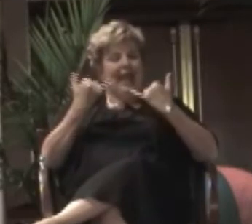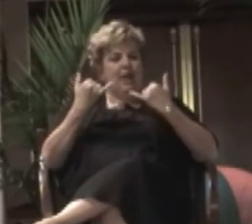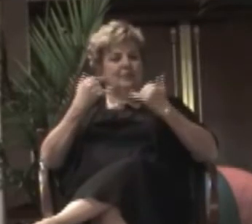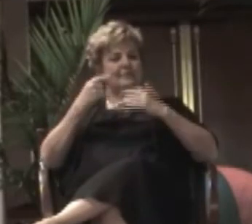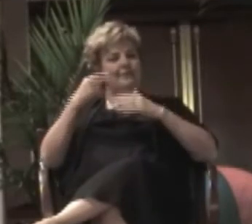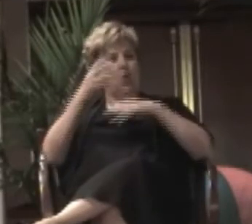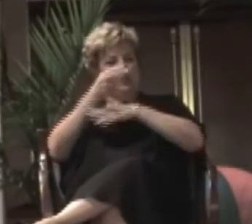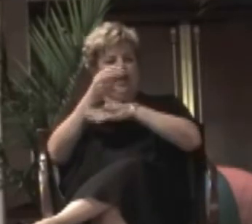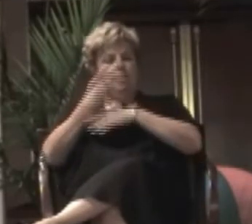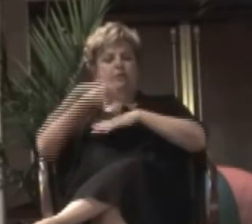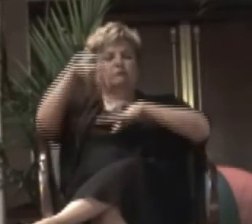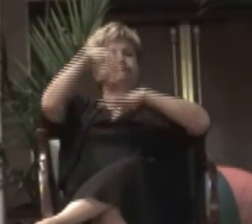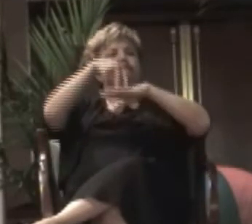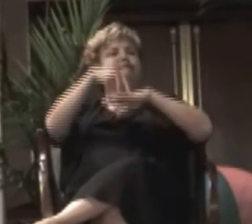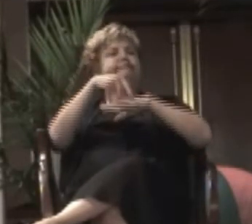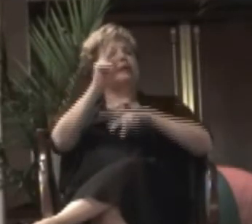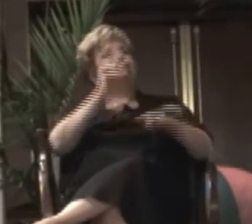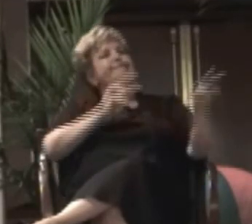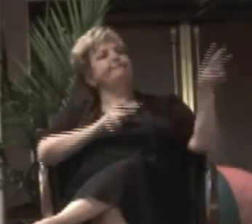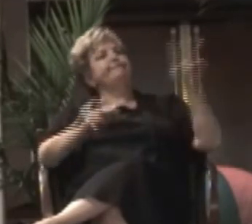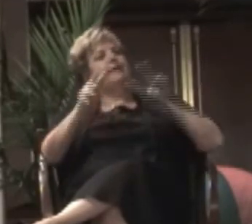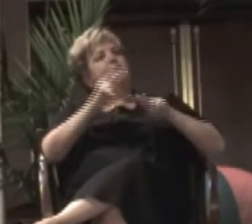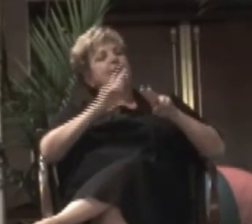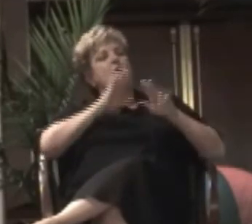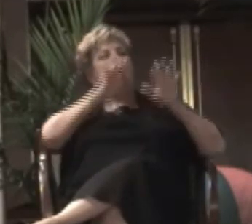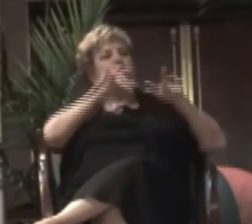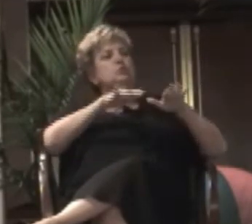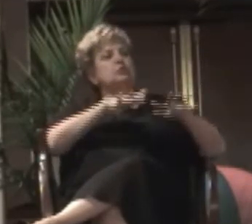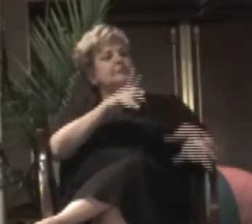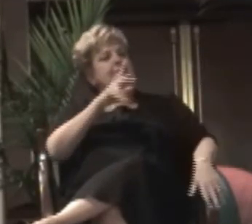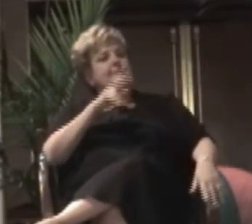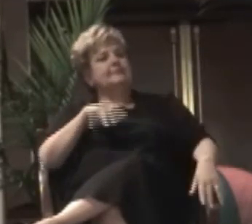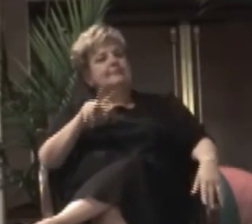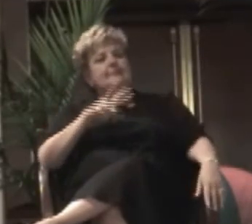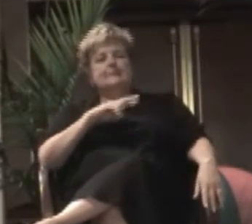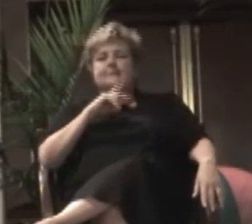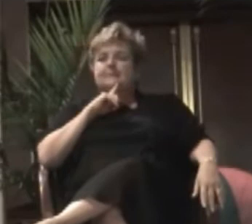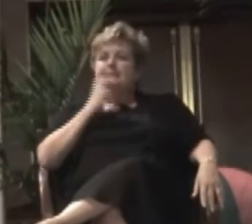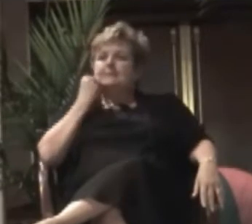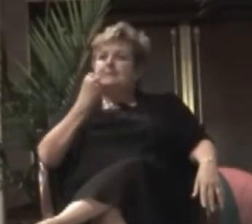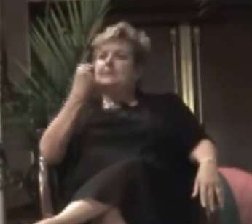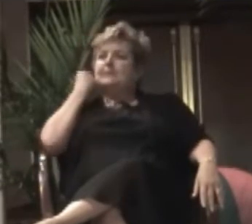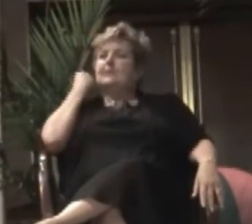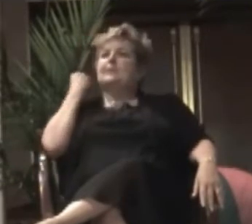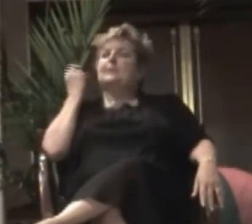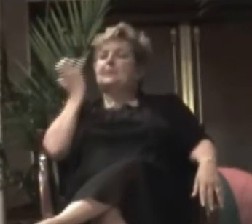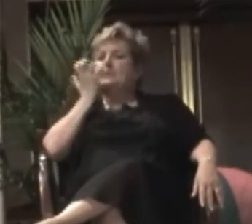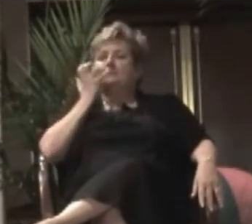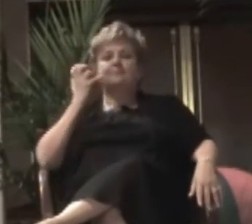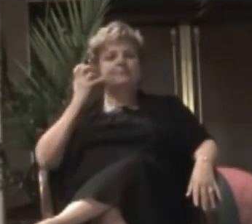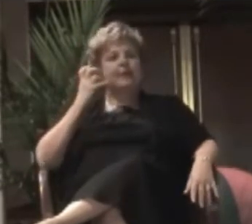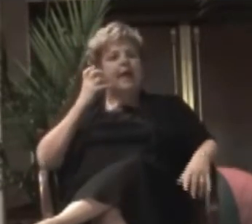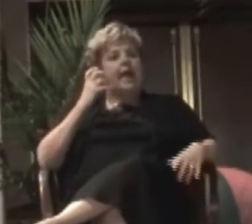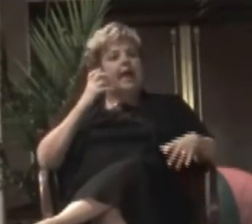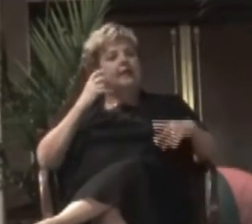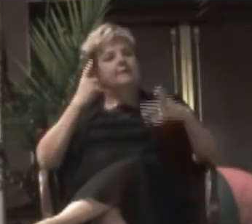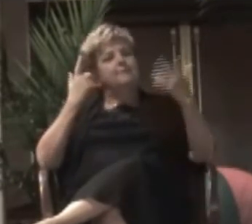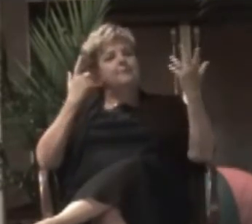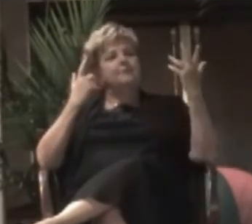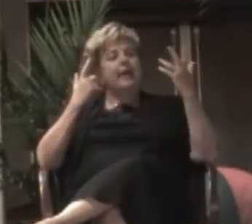view. And I was thinking, if it just had a few icebergs and walrus and glaciers and stuff, this would look a lot like